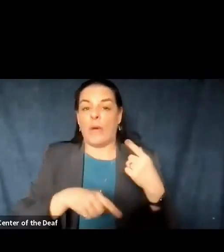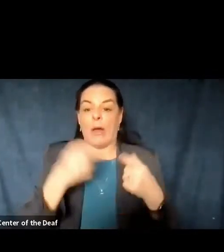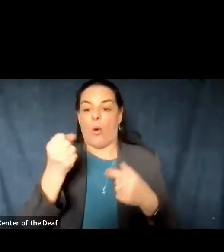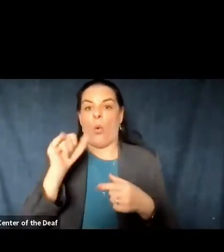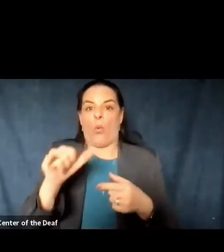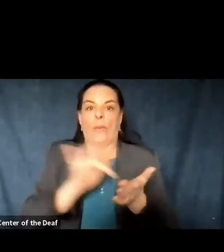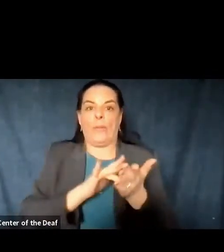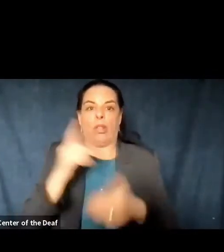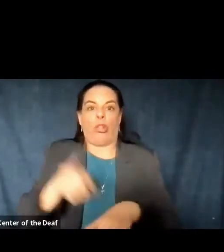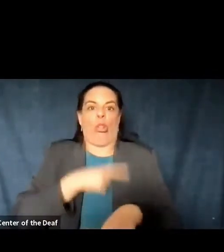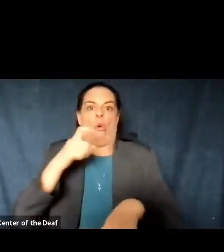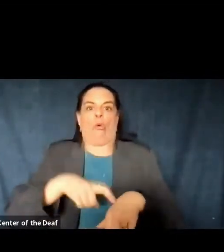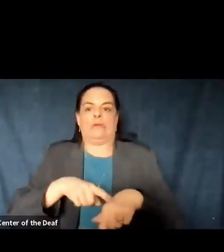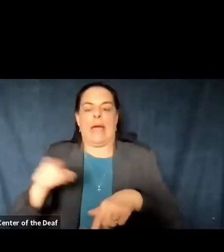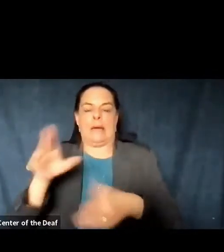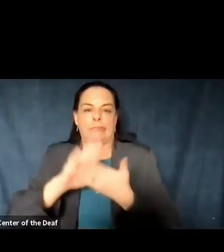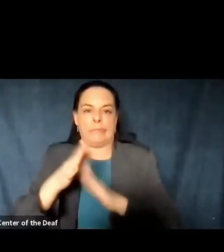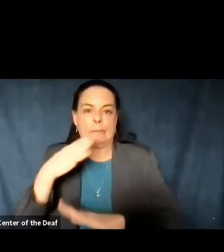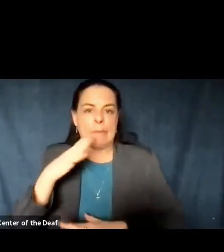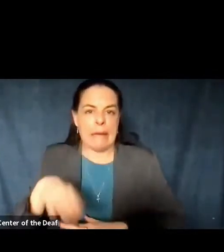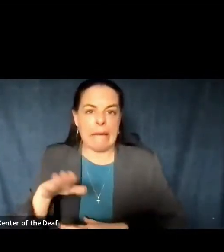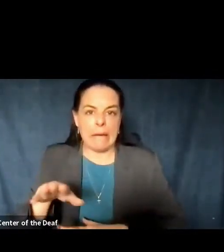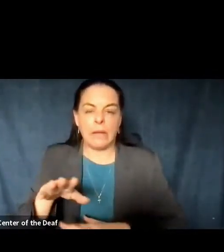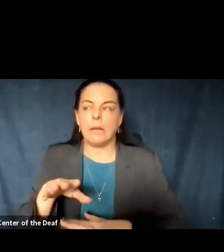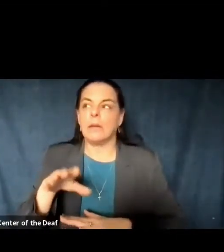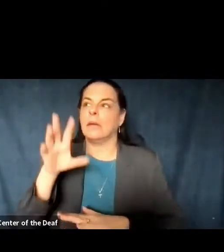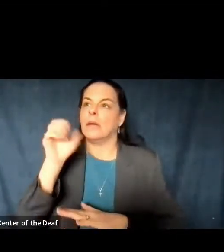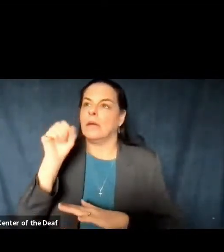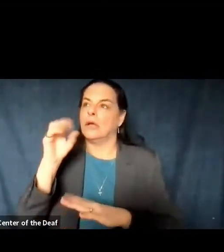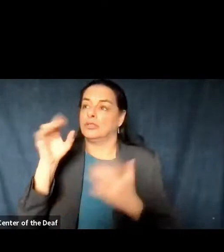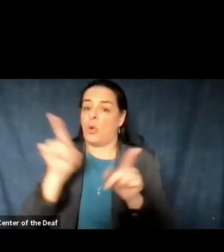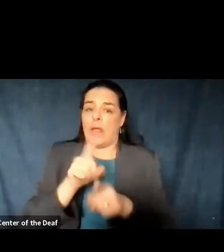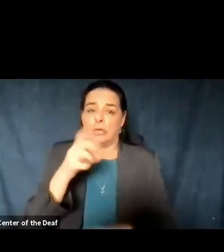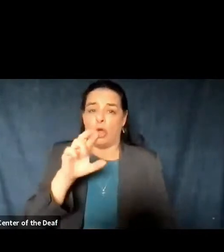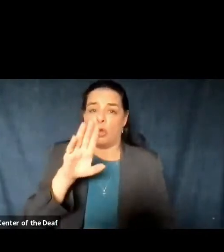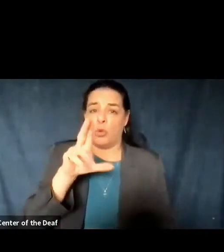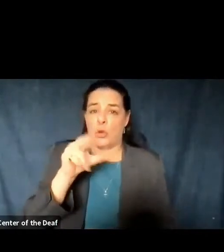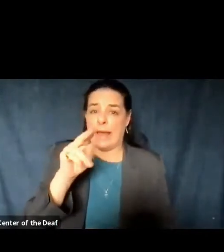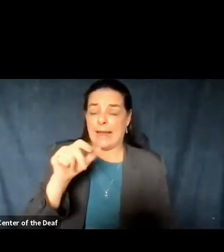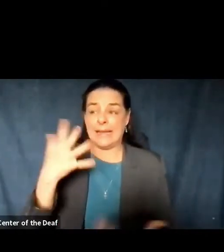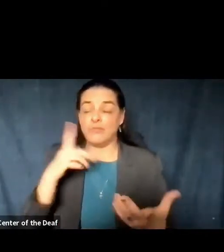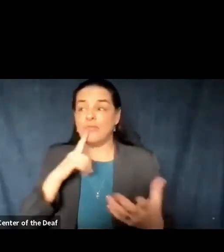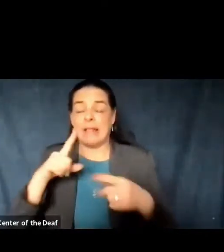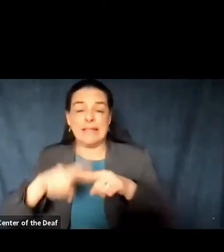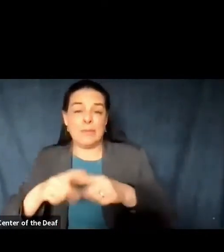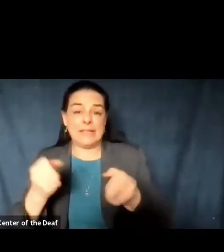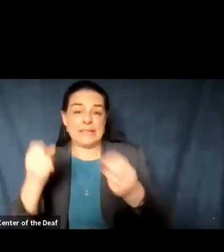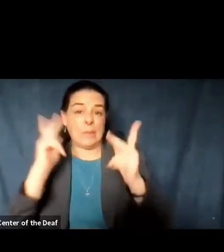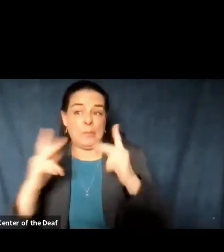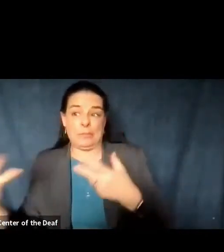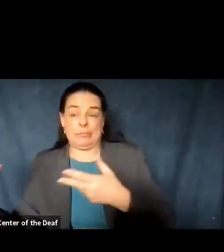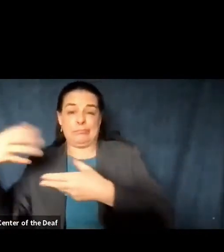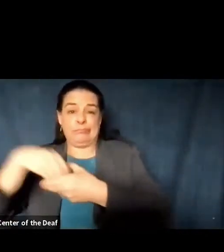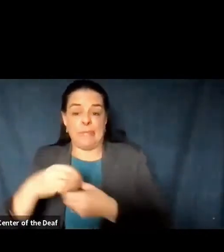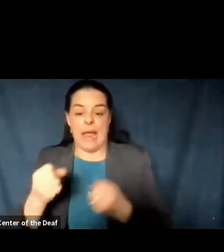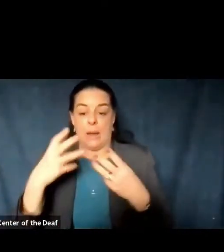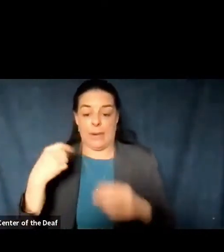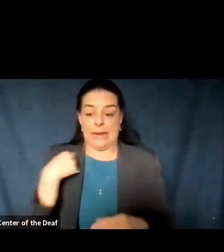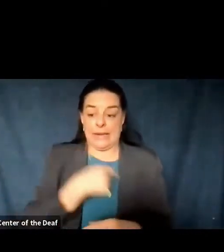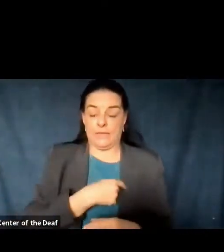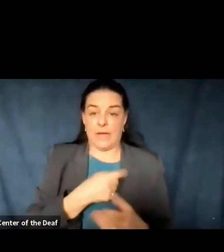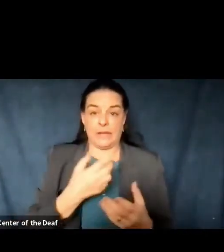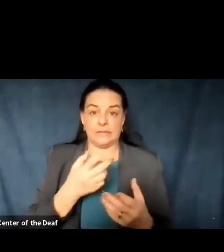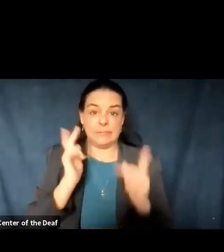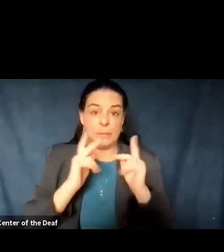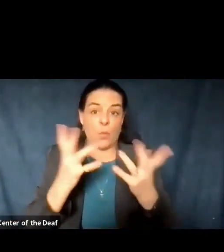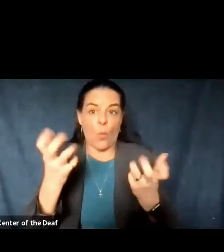the state makes decisions based on how many, as Dr. Buchanan said earlier, how many hands are in the cookie jar, how many of us are asking for